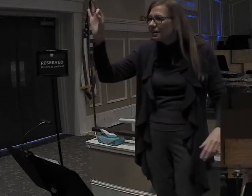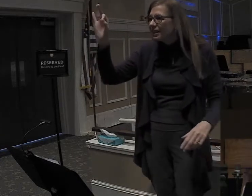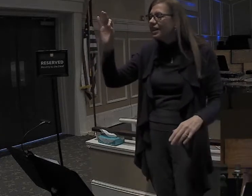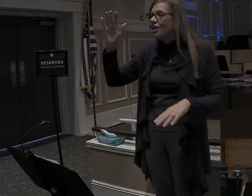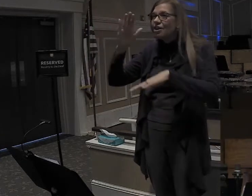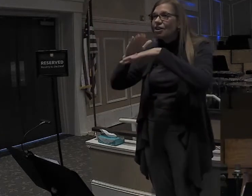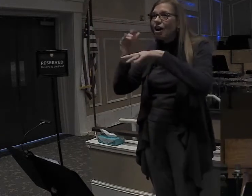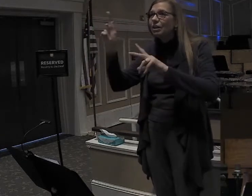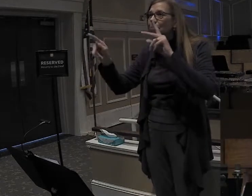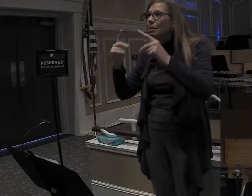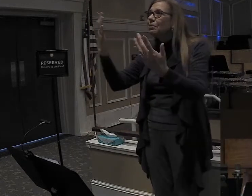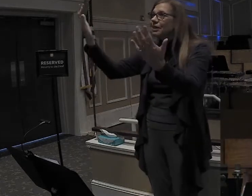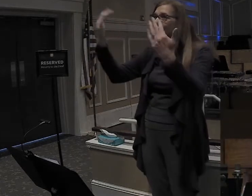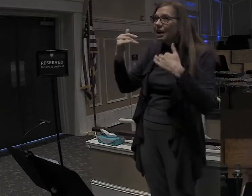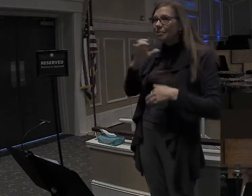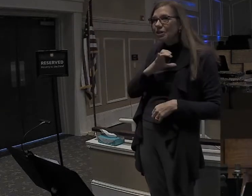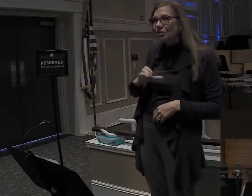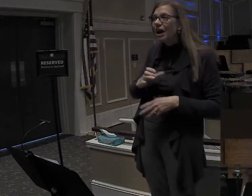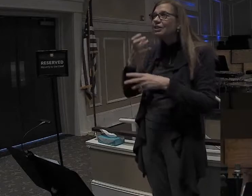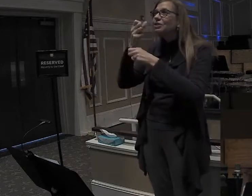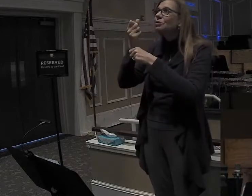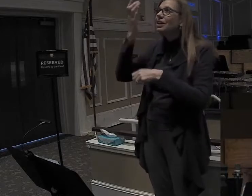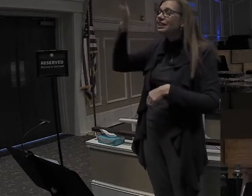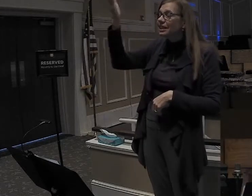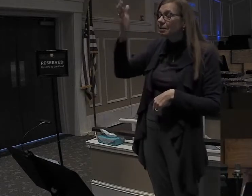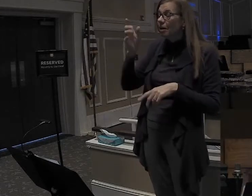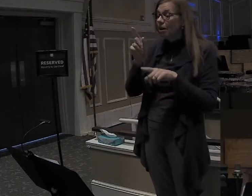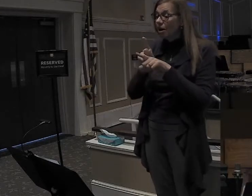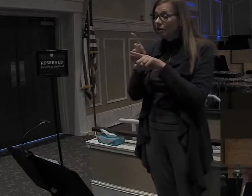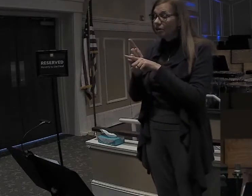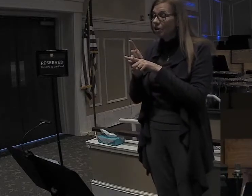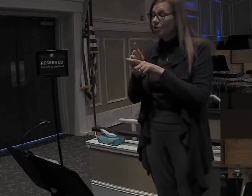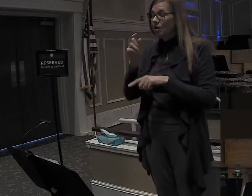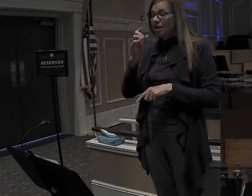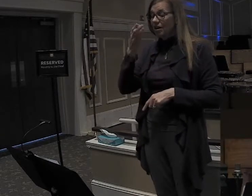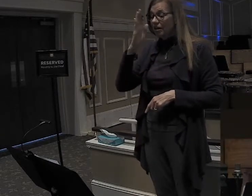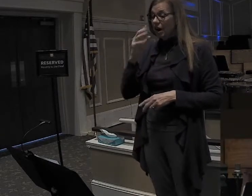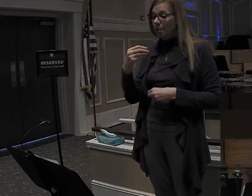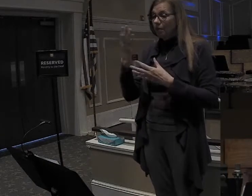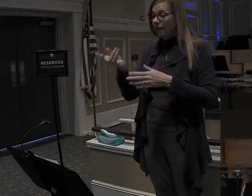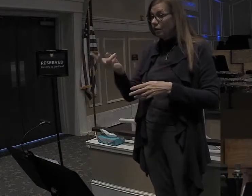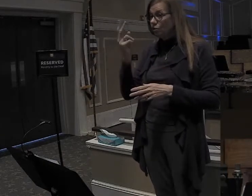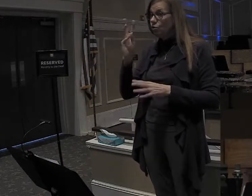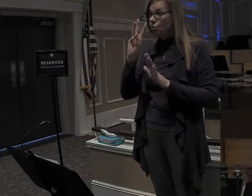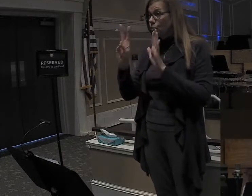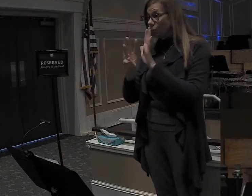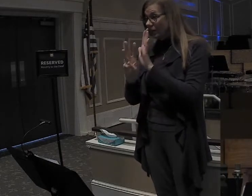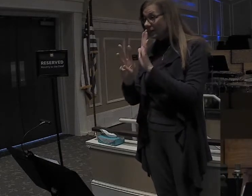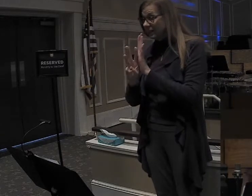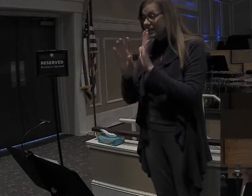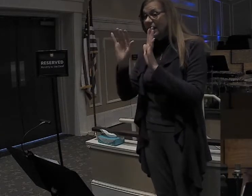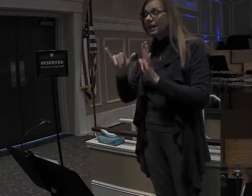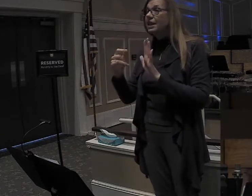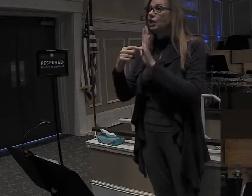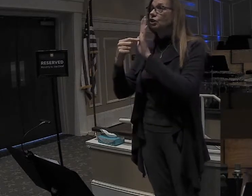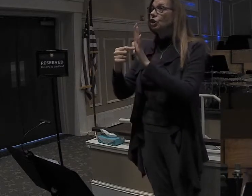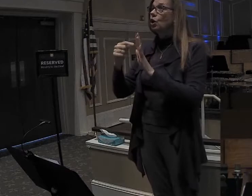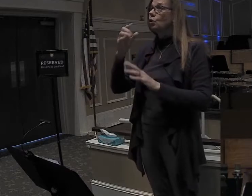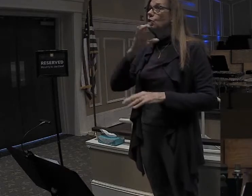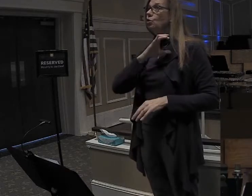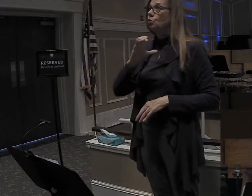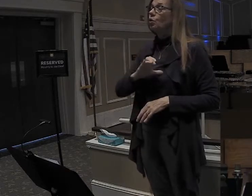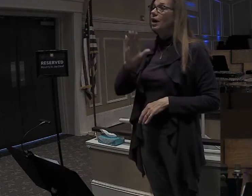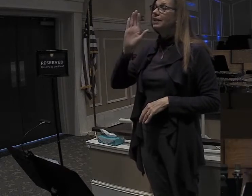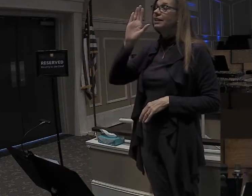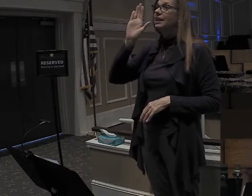women to Christ and to trust in Him? God has also provided two witnesses who reenact the ministry of Christ. They stand